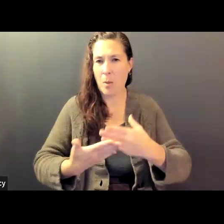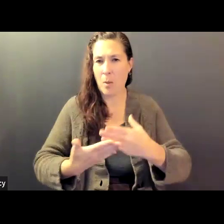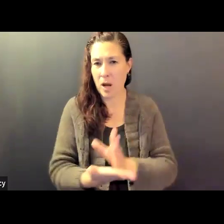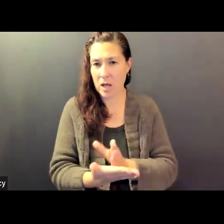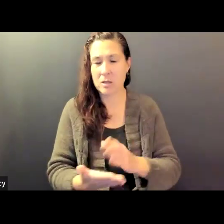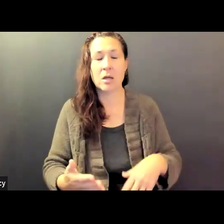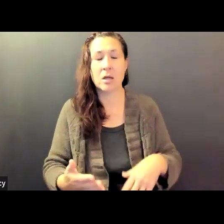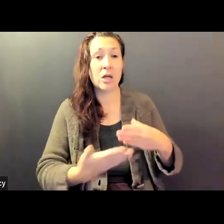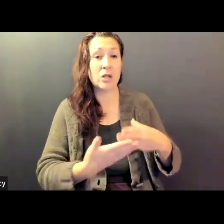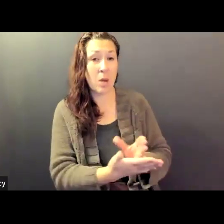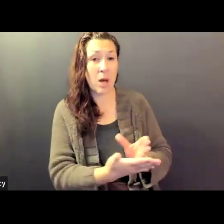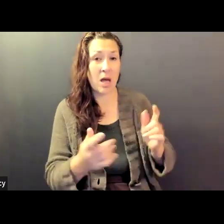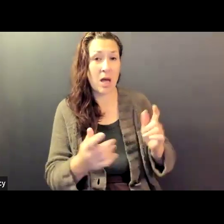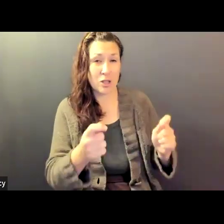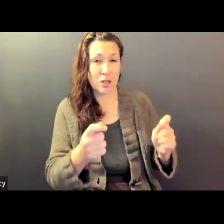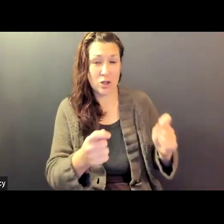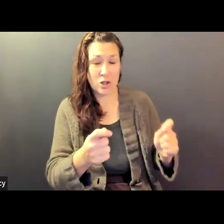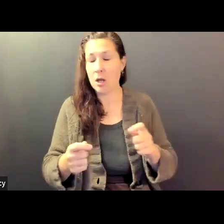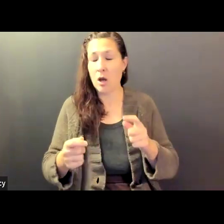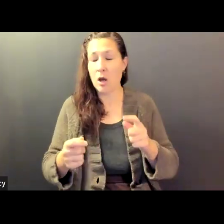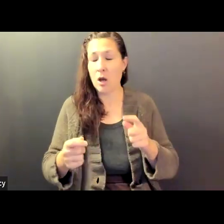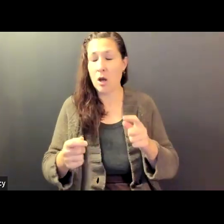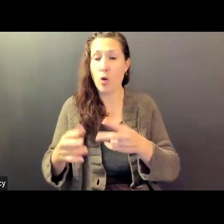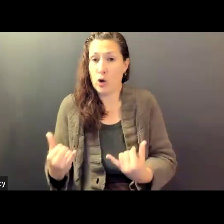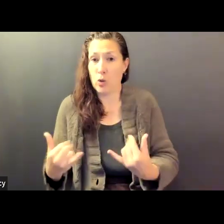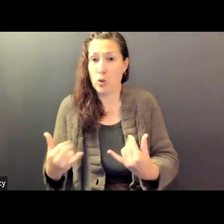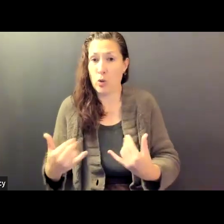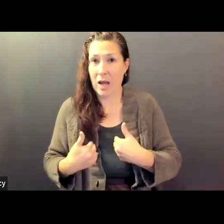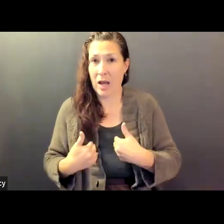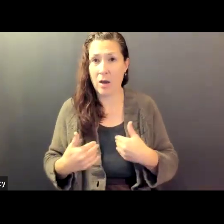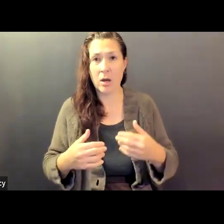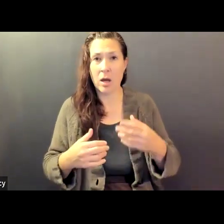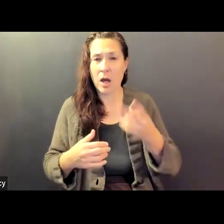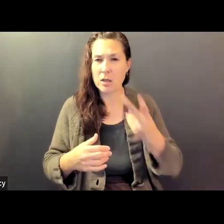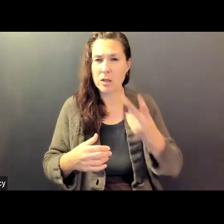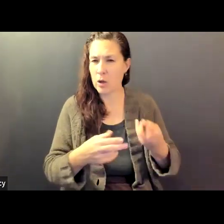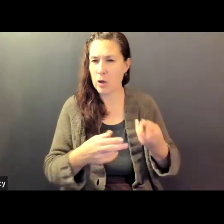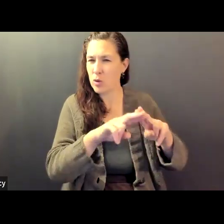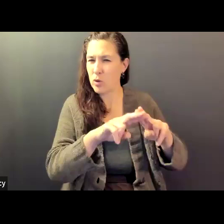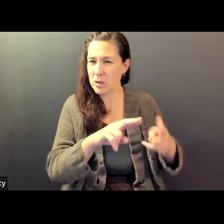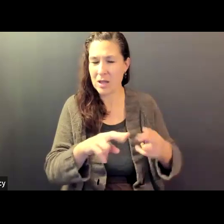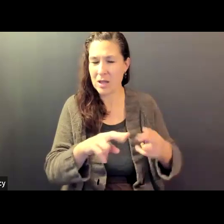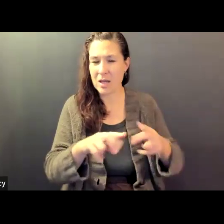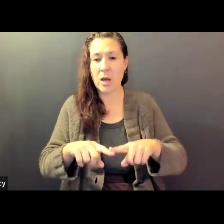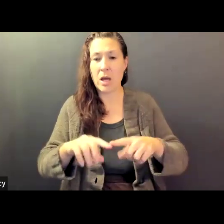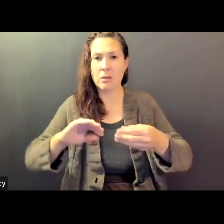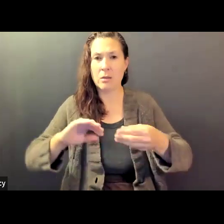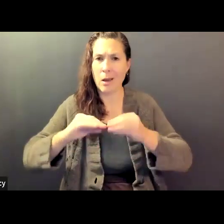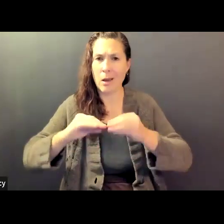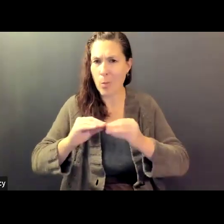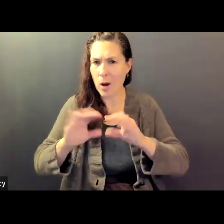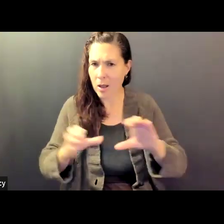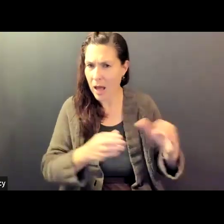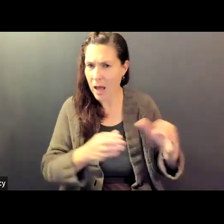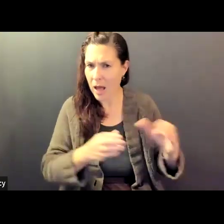from the school's existing funding level, increased or decreased based on the number of classrooms or capacity changes, and